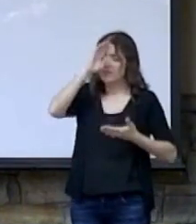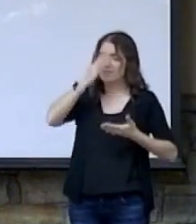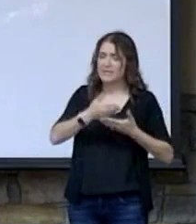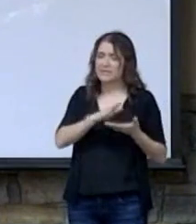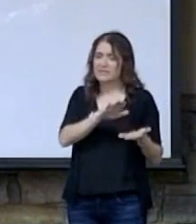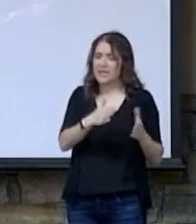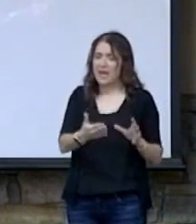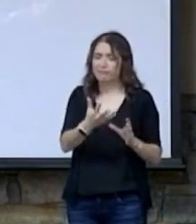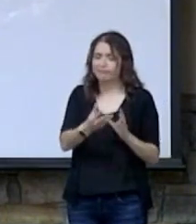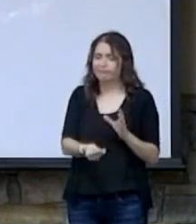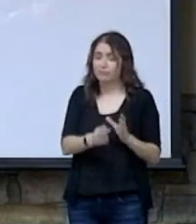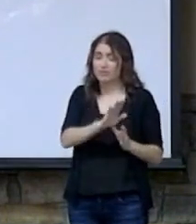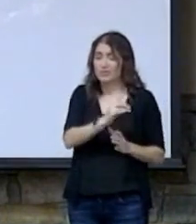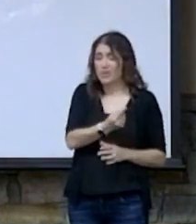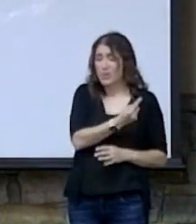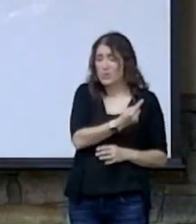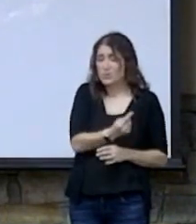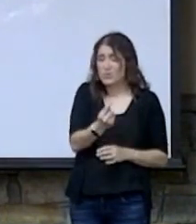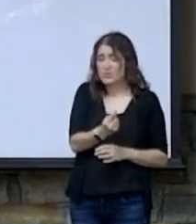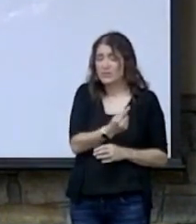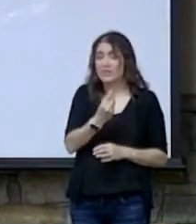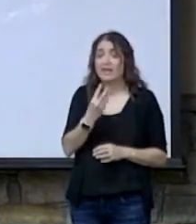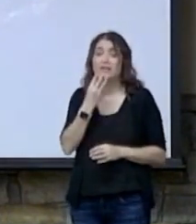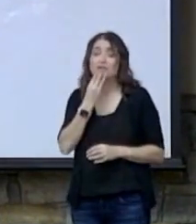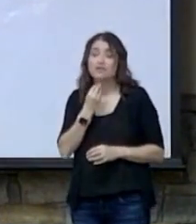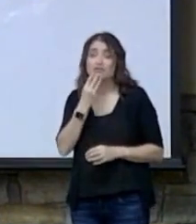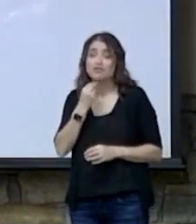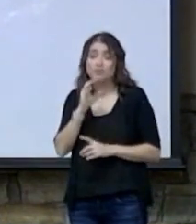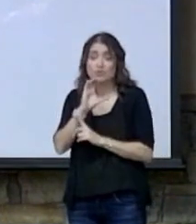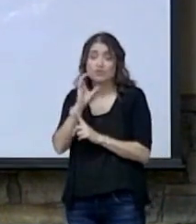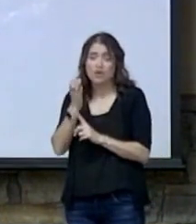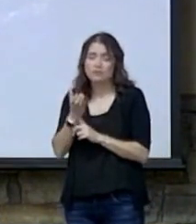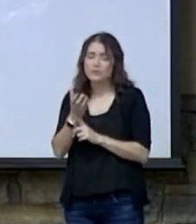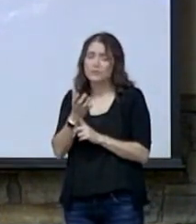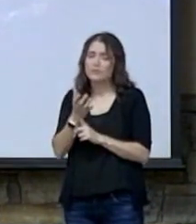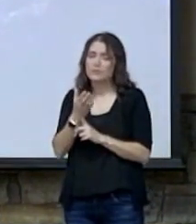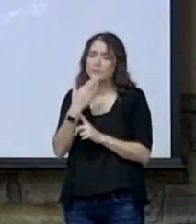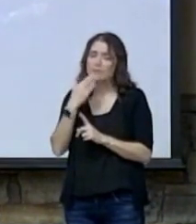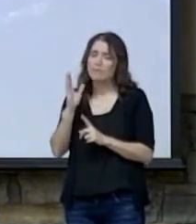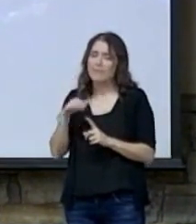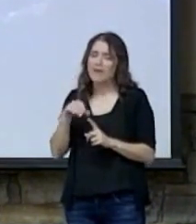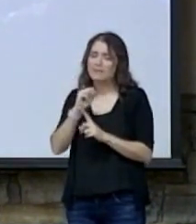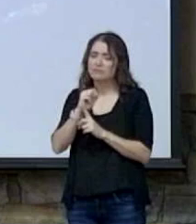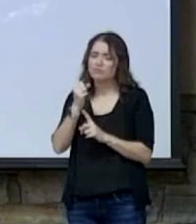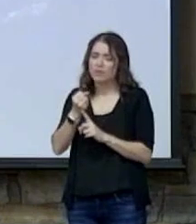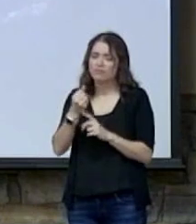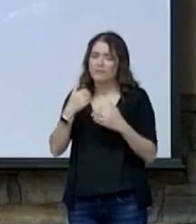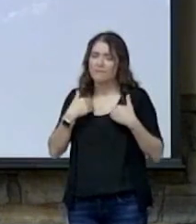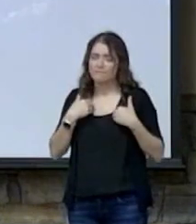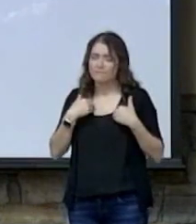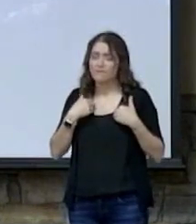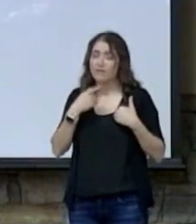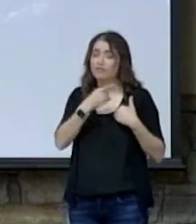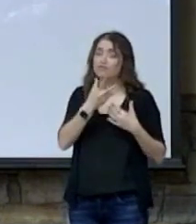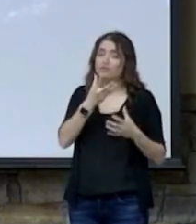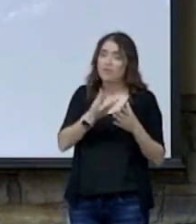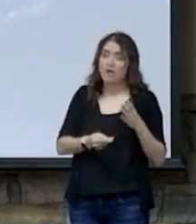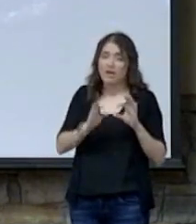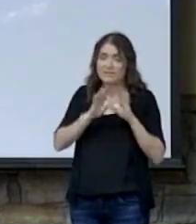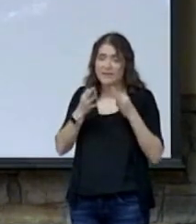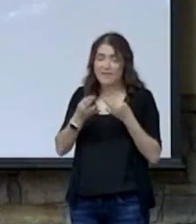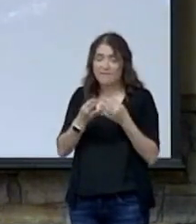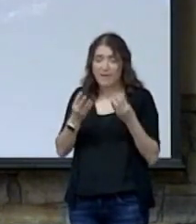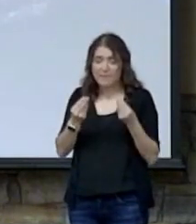now alone. And in Jewish culture, that was a bad situation for her to be in. She had lost family